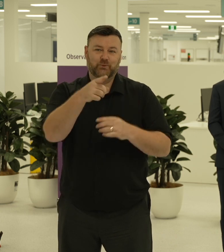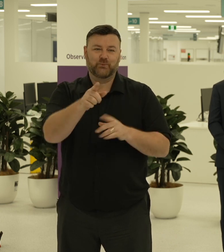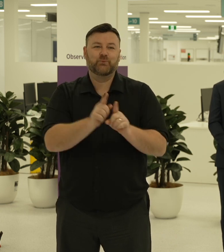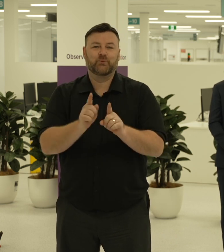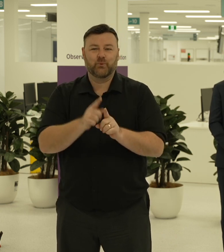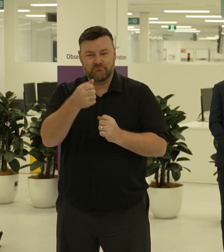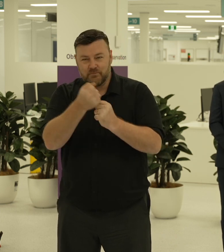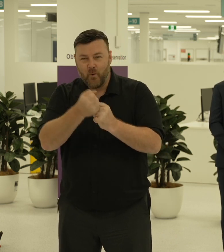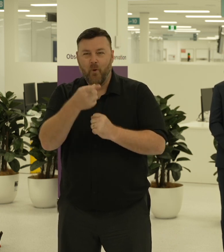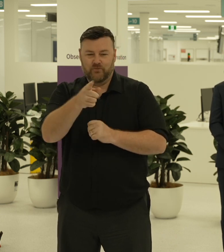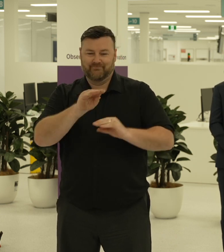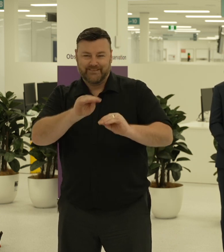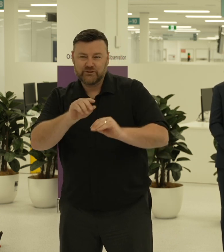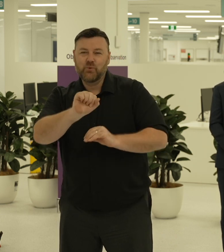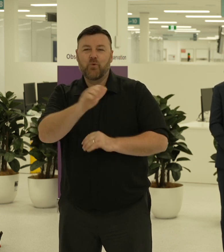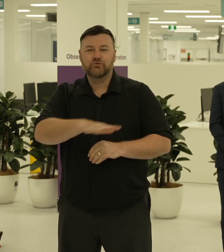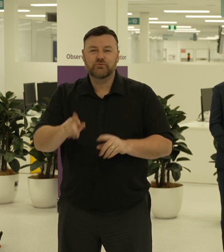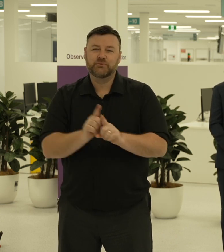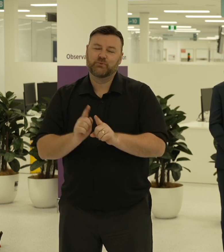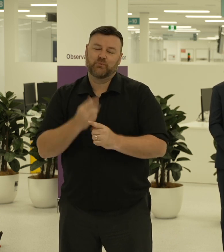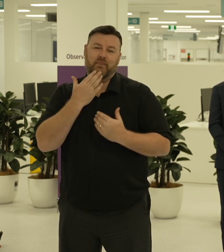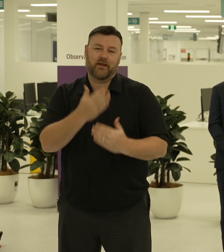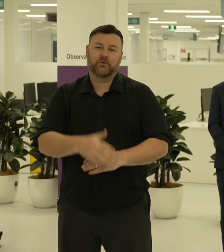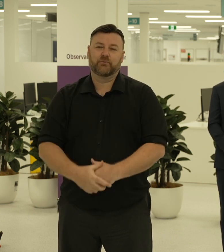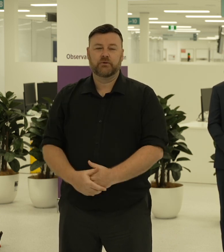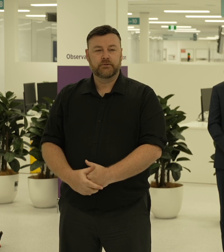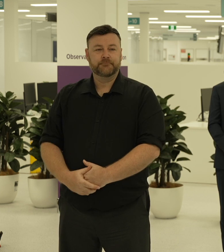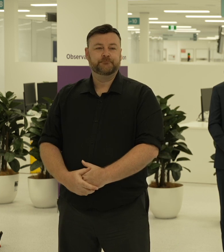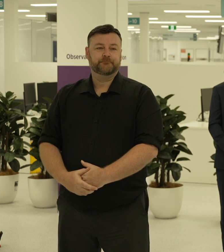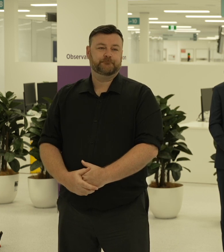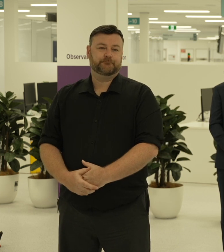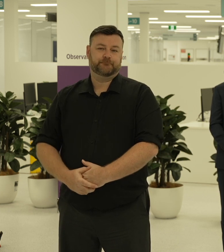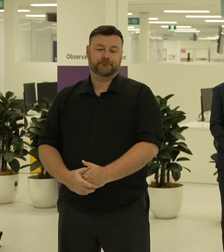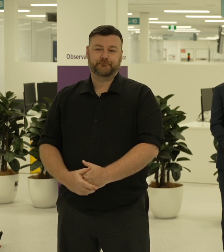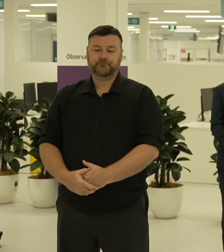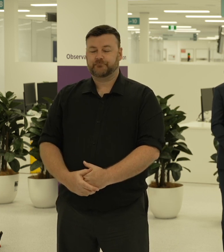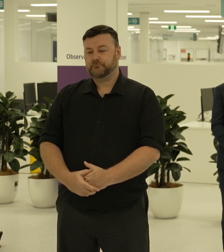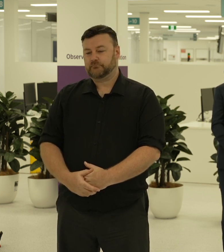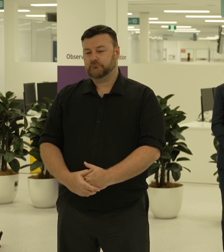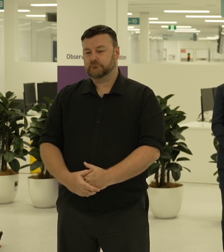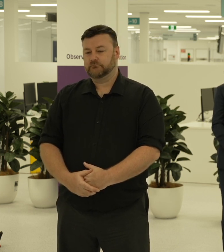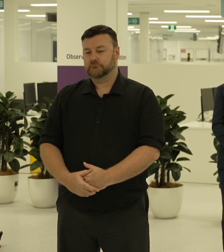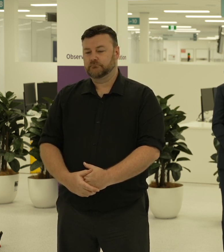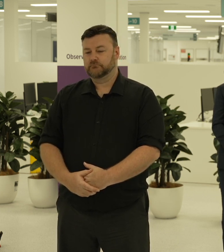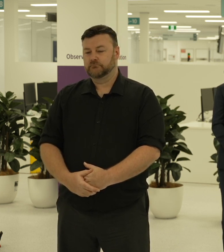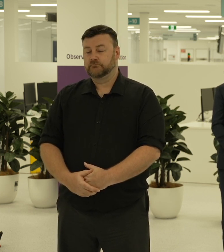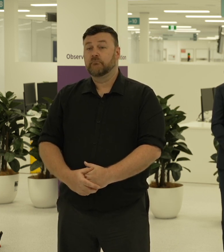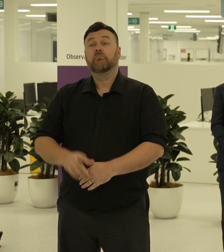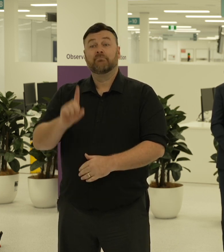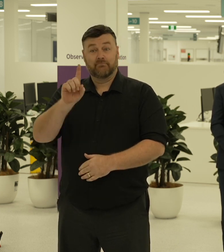there teaching and educating our young children. One of the keys, which has been incredibly successful in our